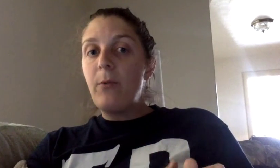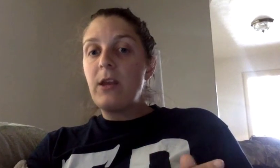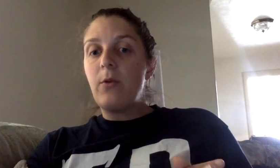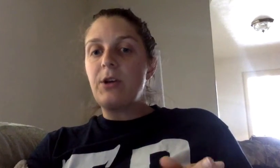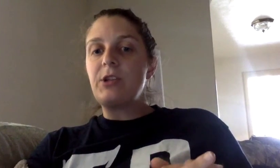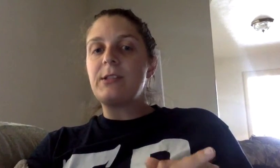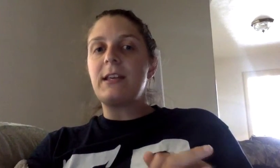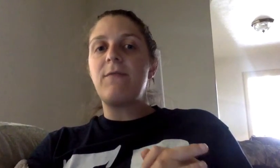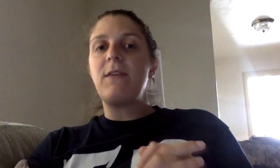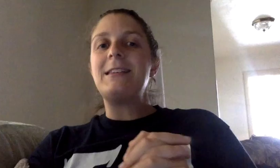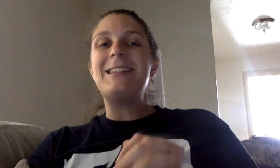any questions.